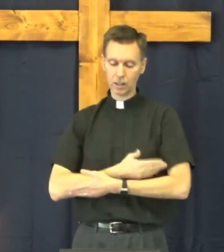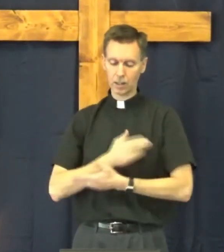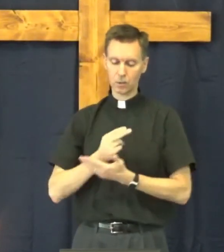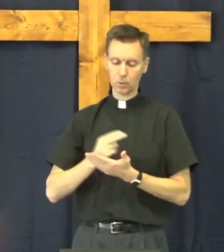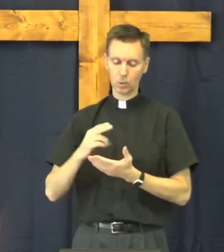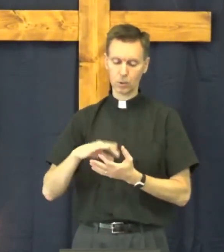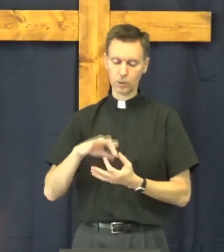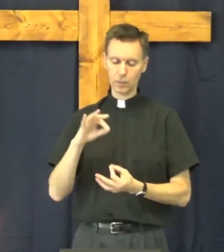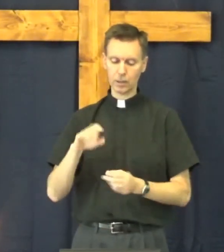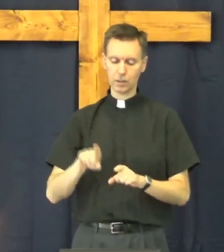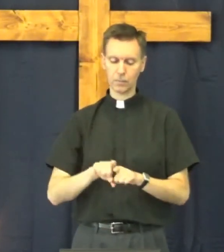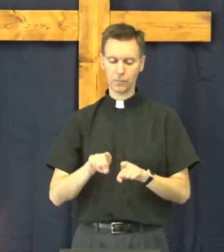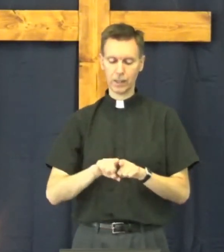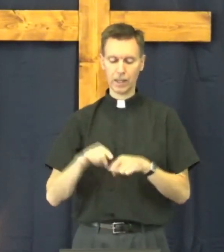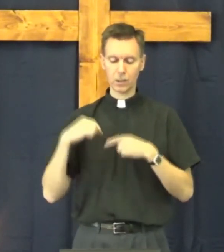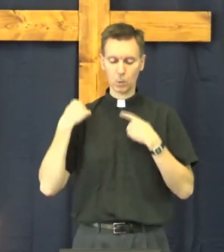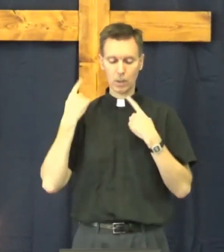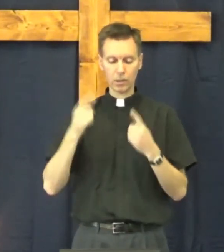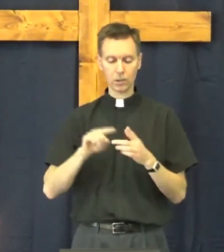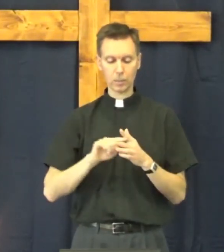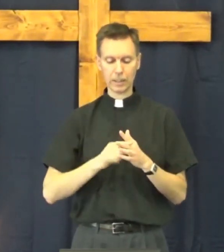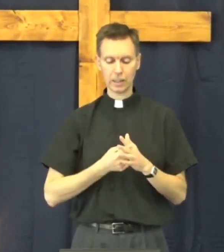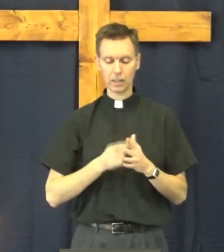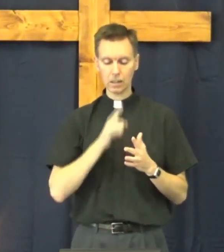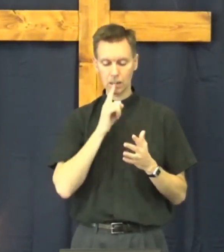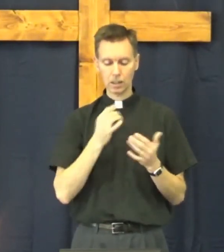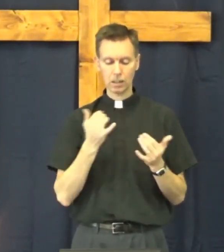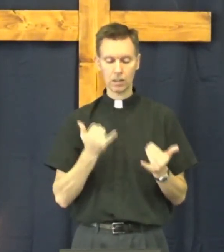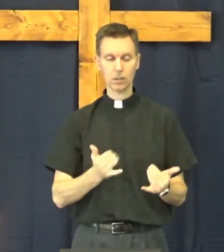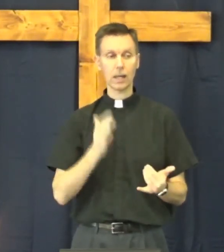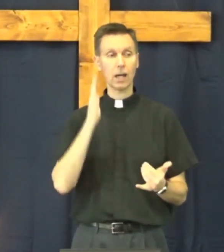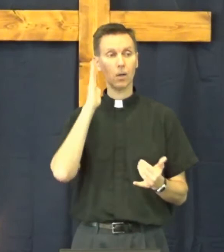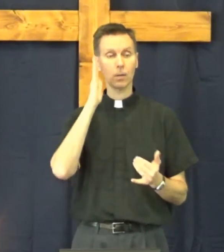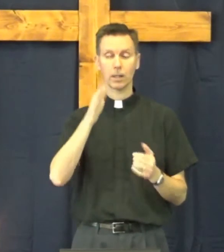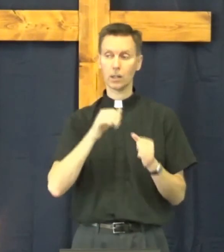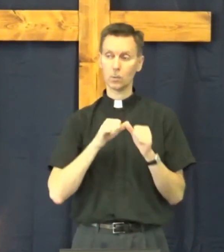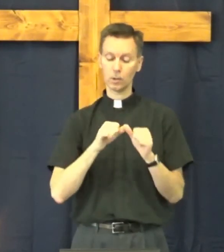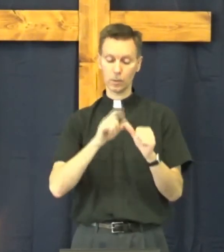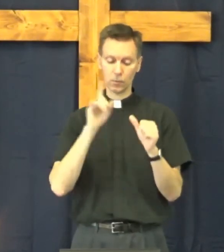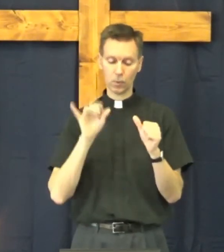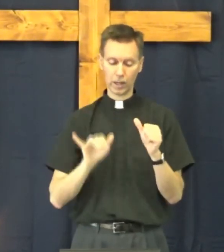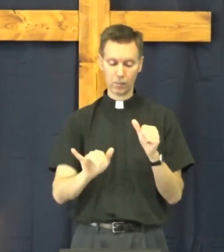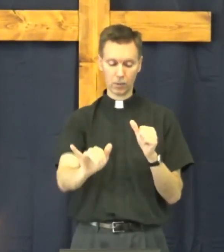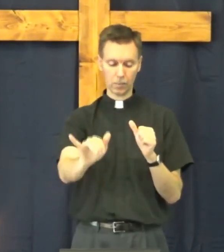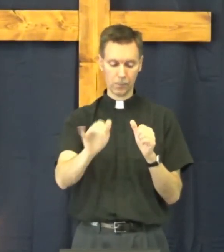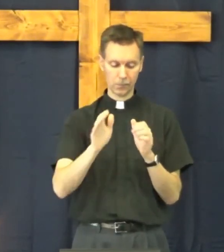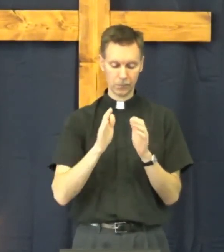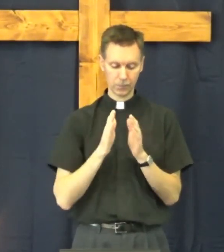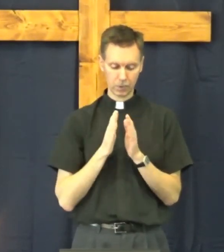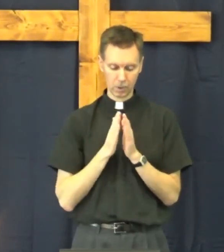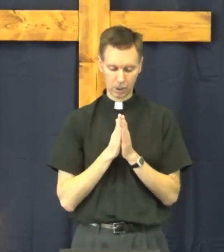and to the Holy Spirit, as it was in the beginning, is now, and will be forever.